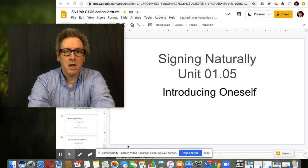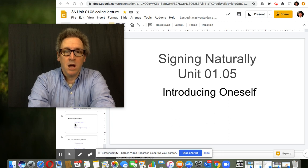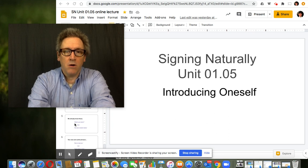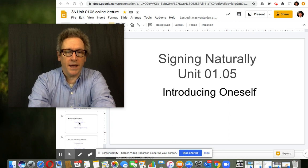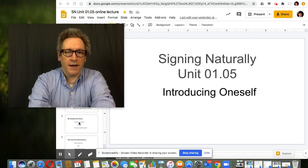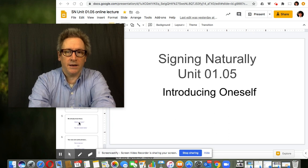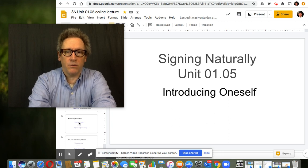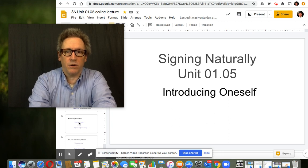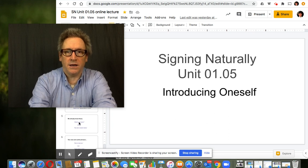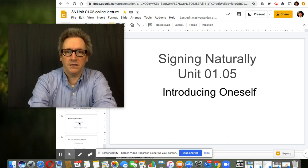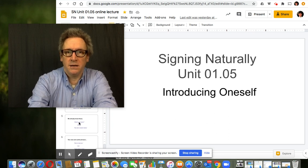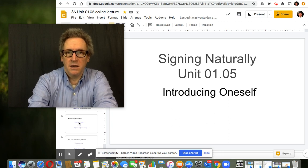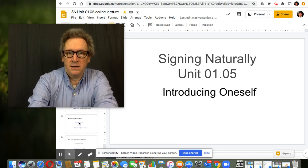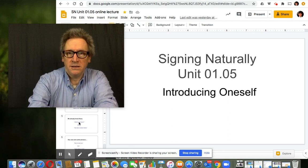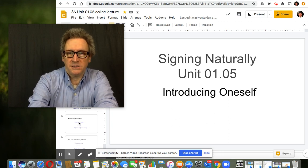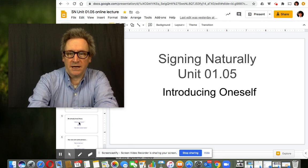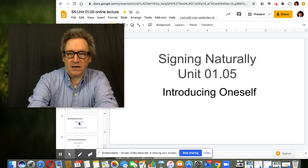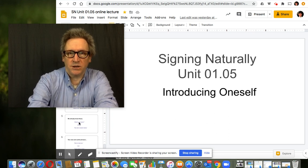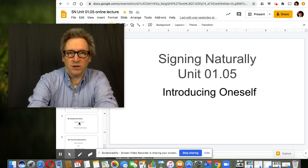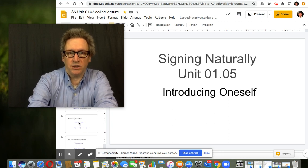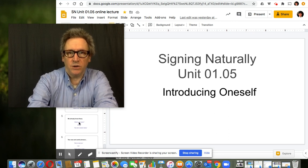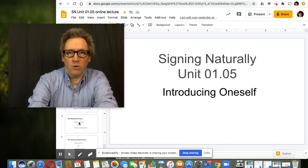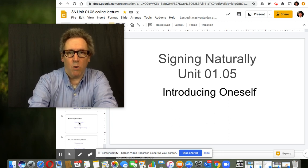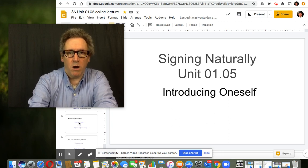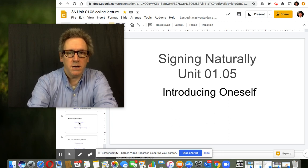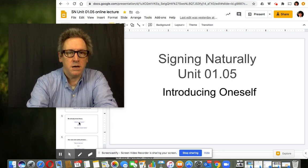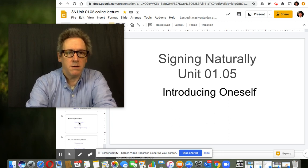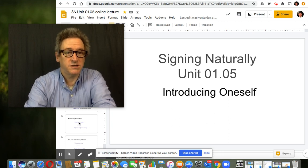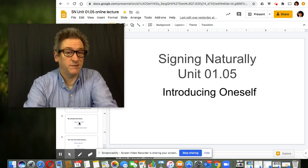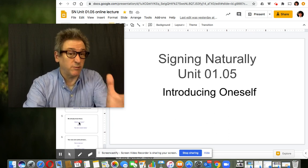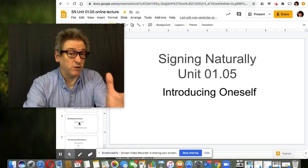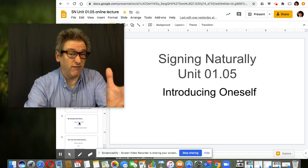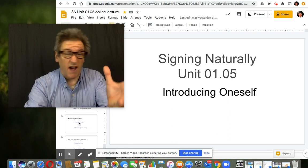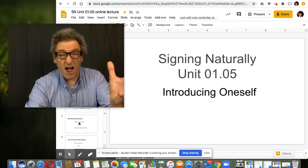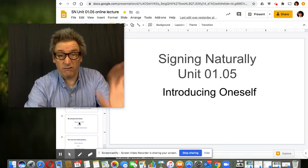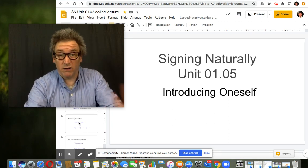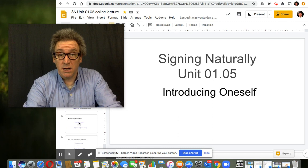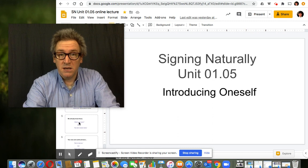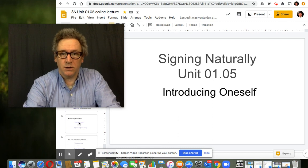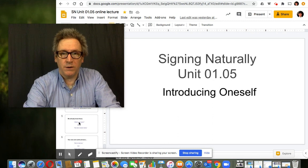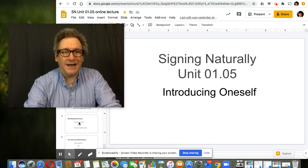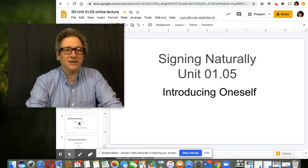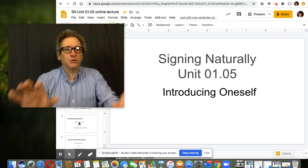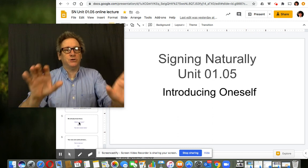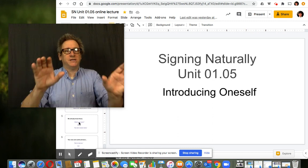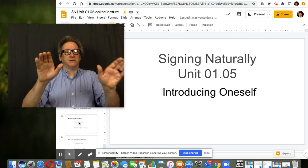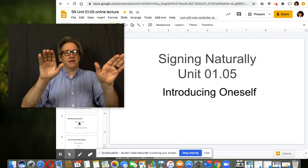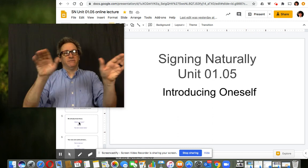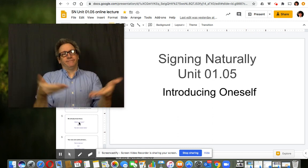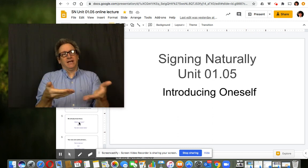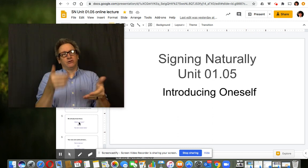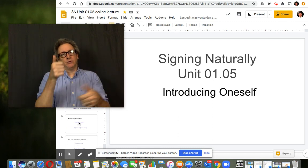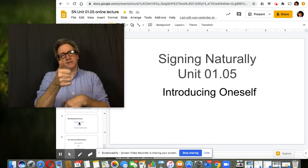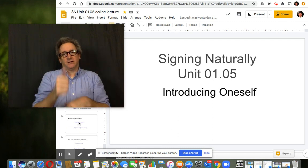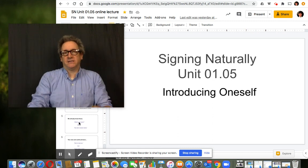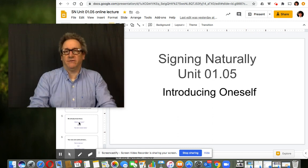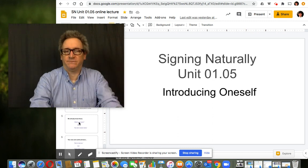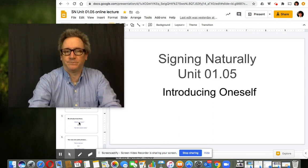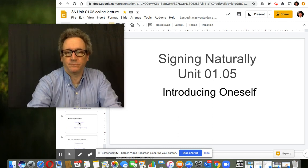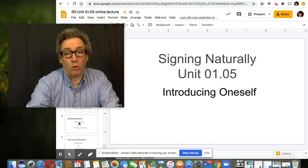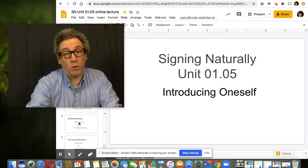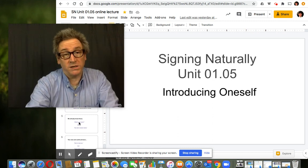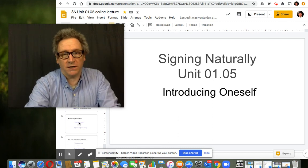Okay, now we're on signing natural unit one, sub chapter five. Introducing yourself. Introducing